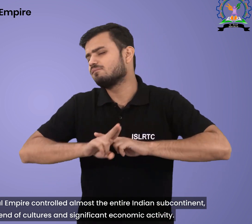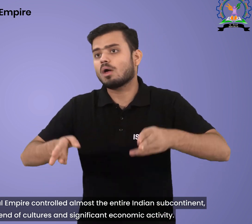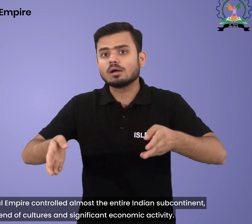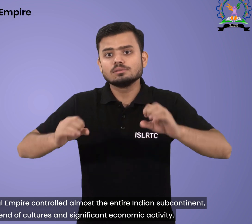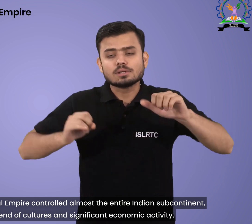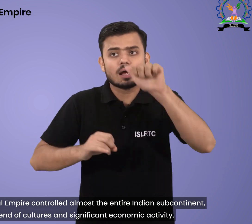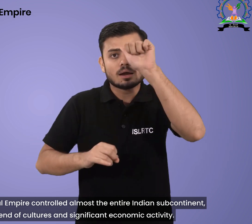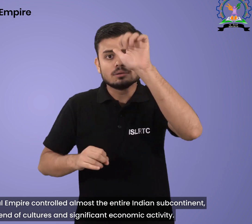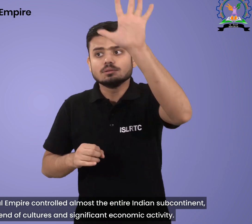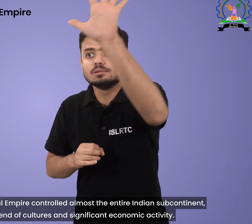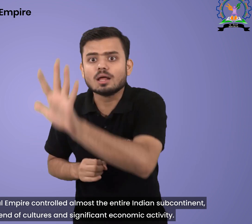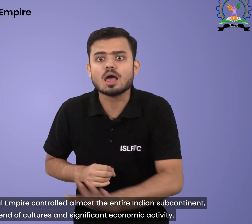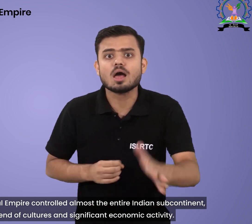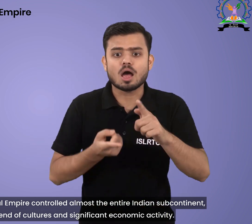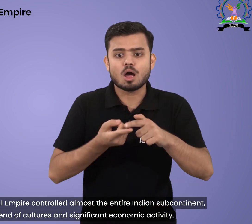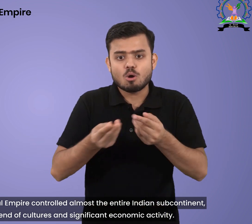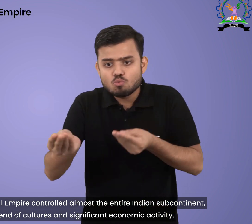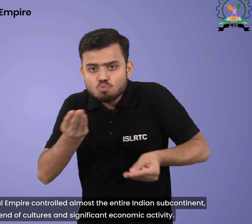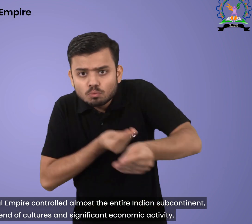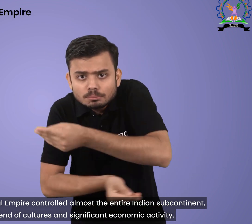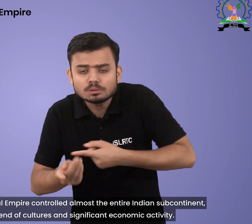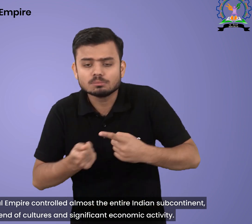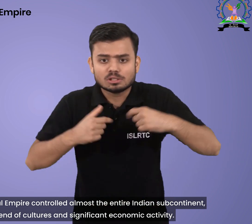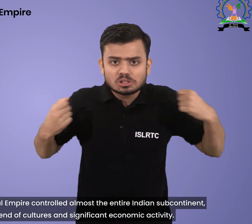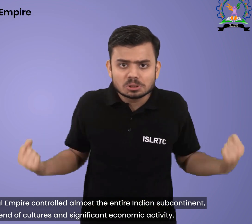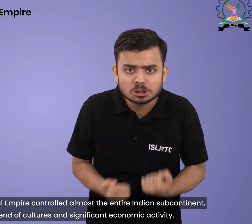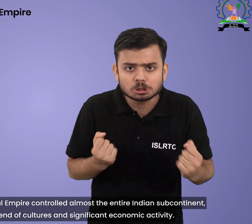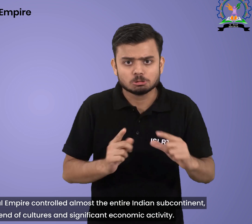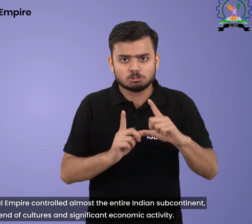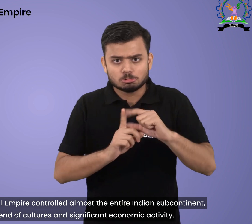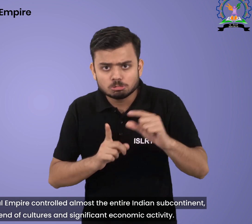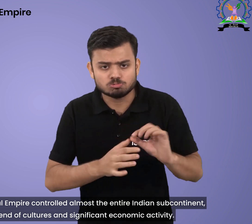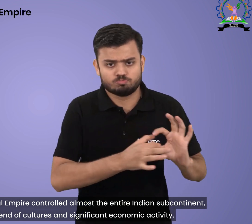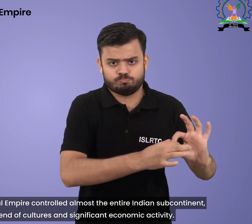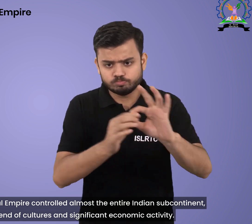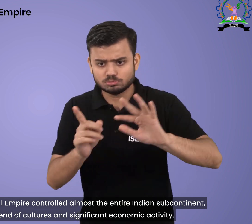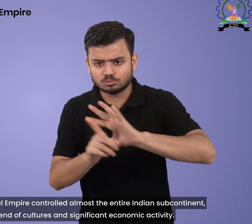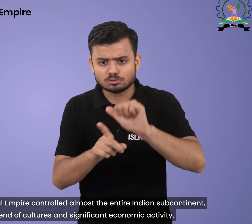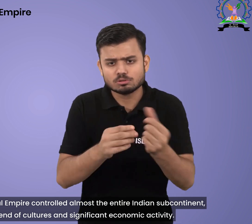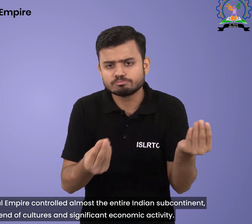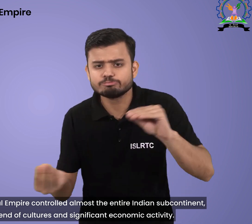subcontinent, characterized by a rich blend of cultures and significant economic activity.